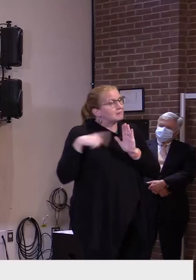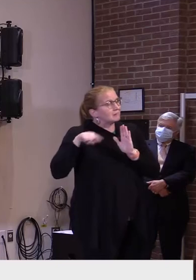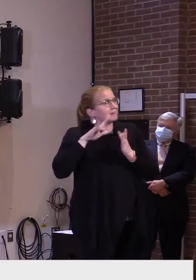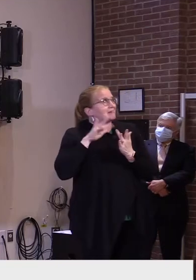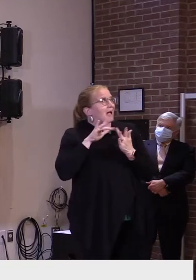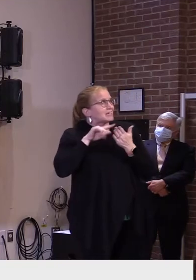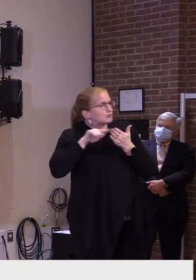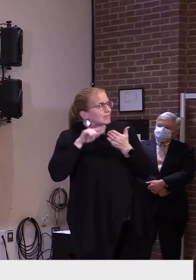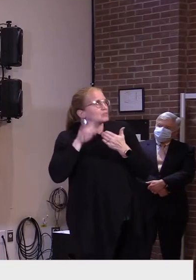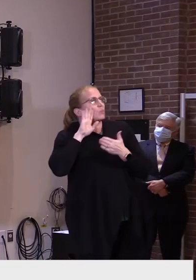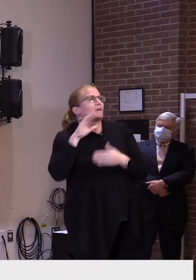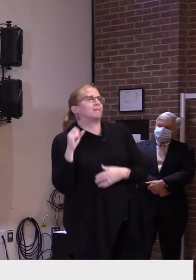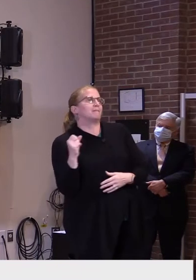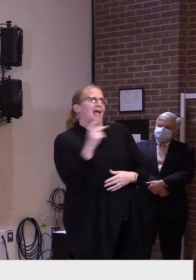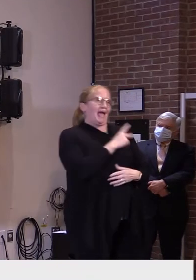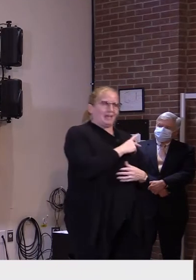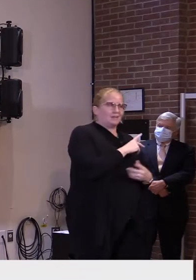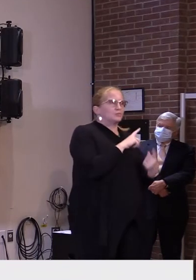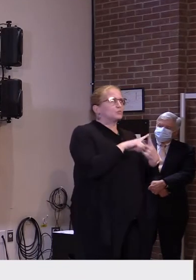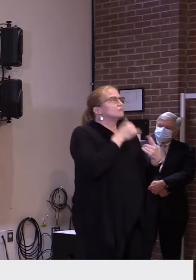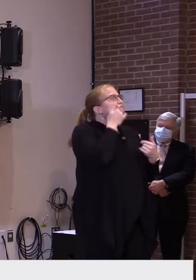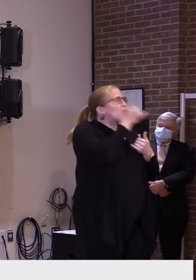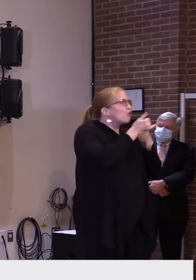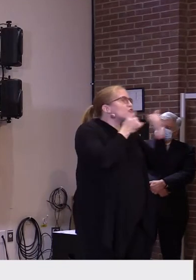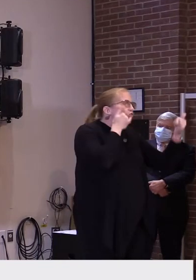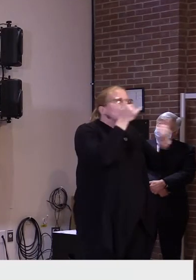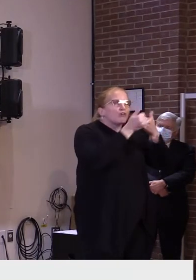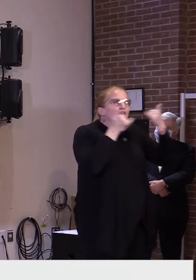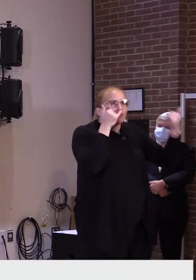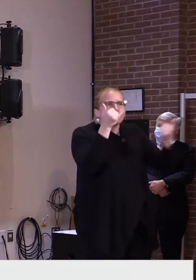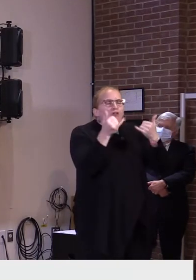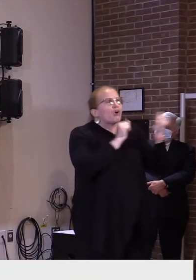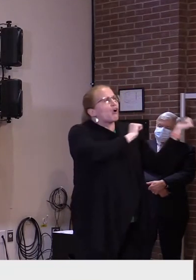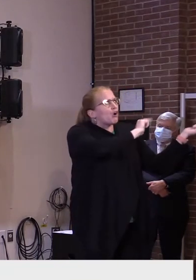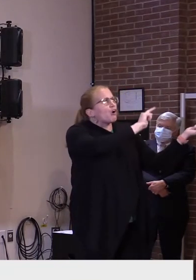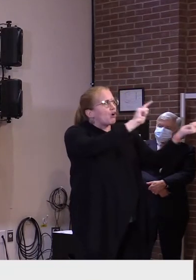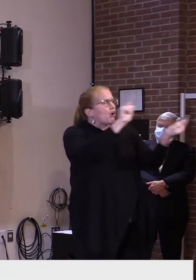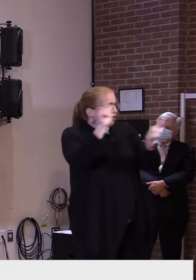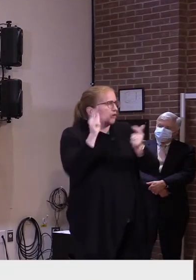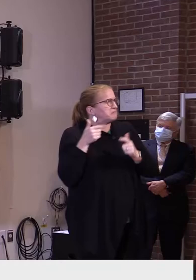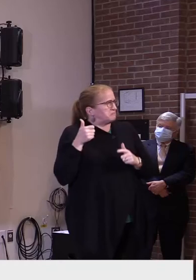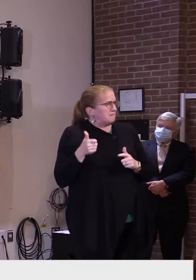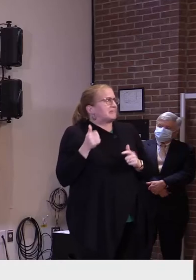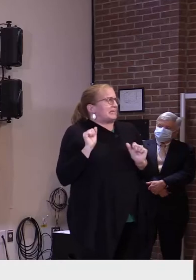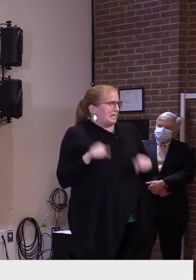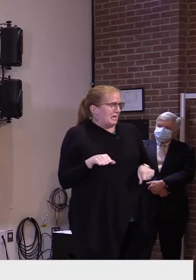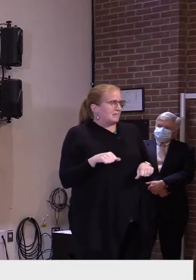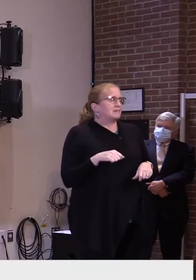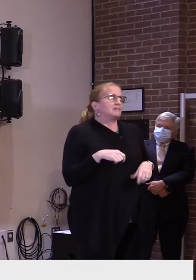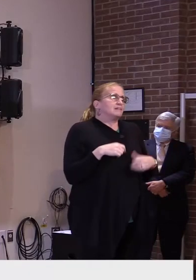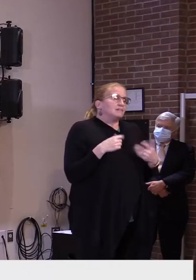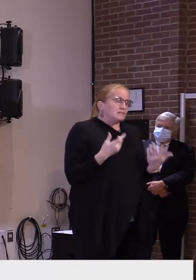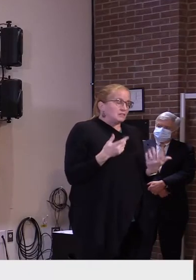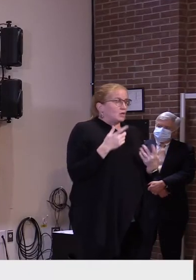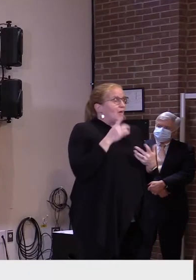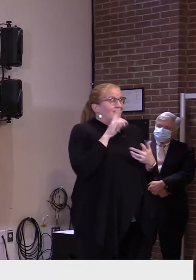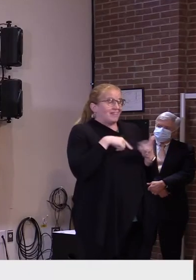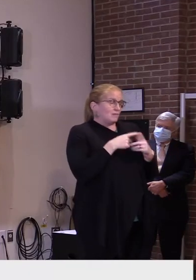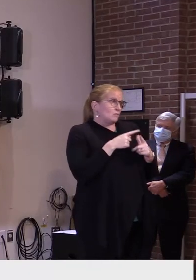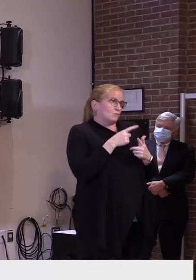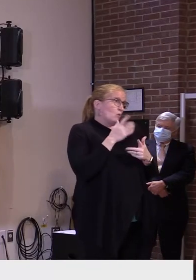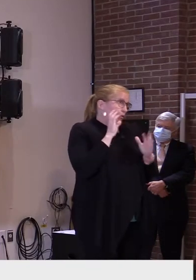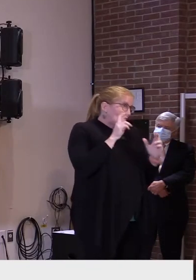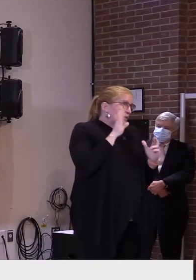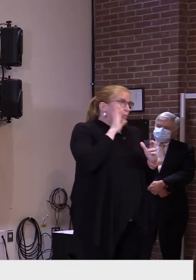the successful strategy it has always been for Vermont in containing this virus, preventing clusters of